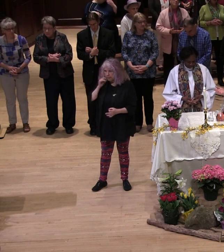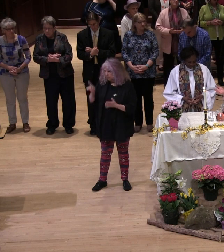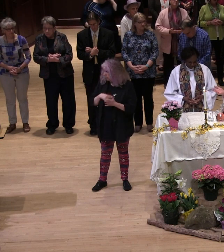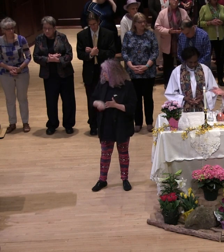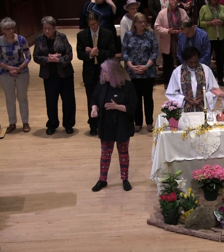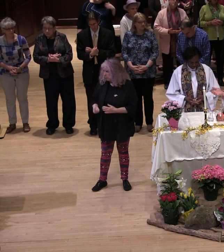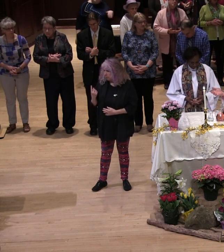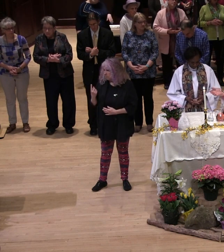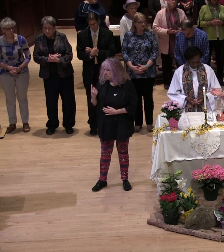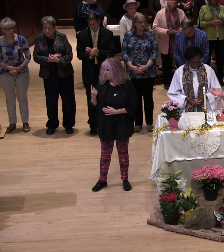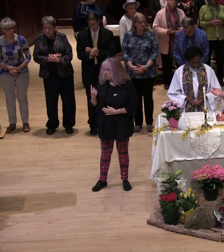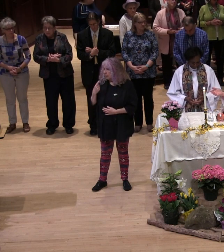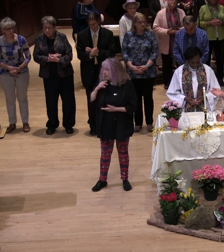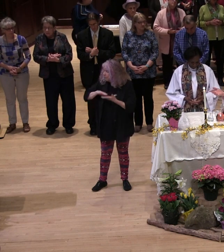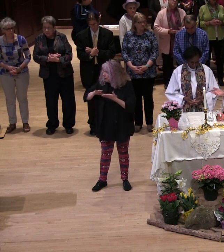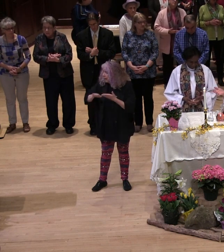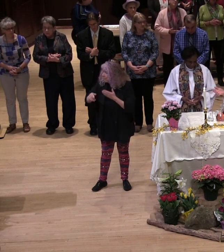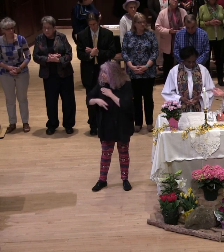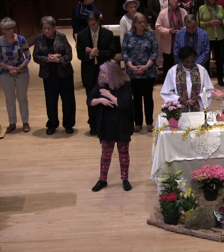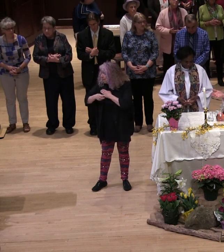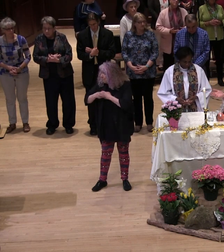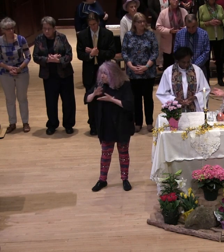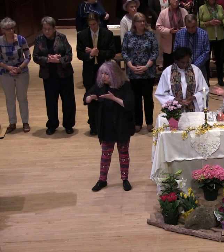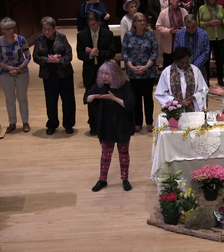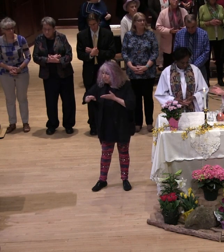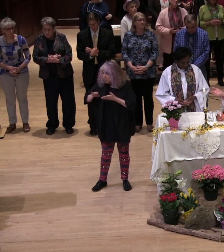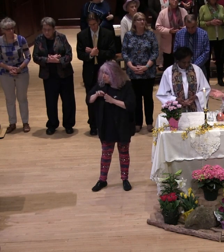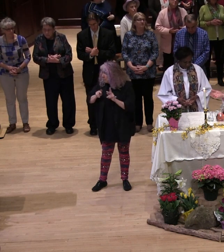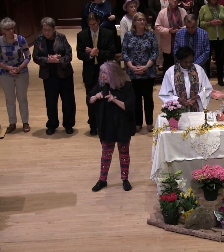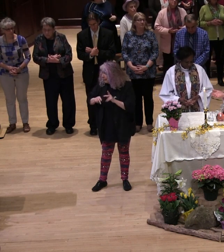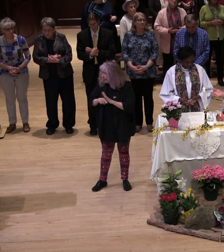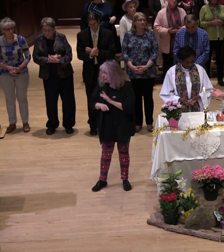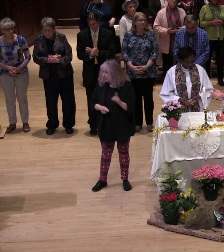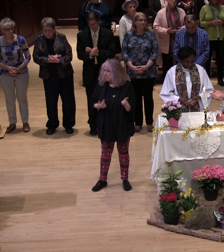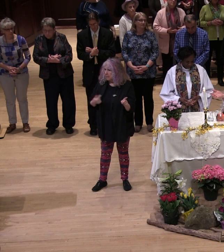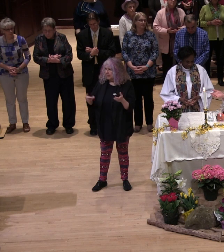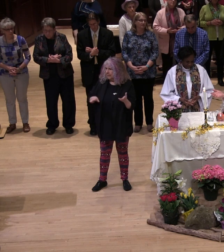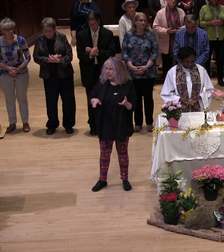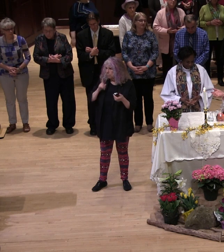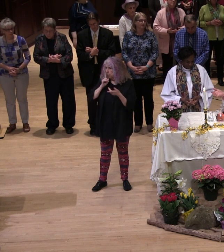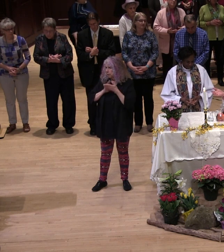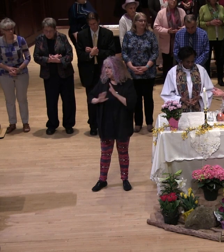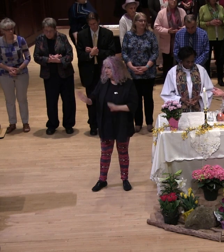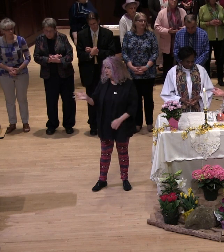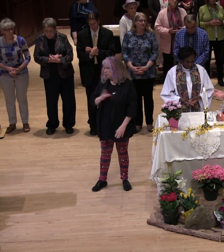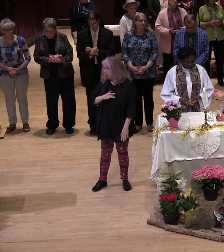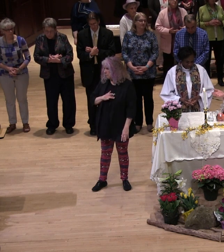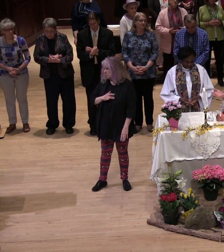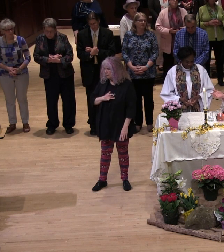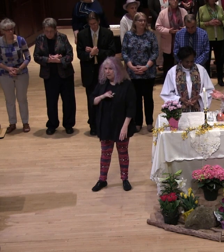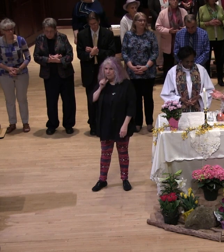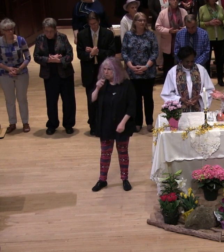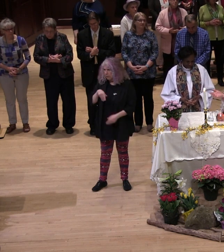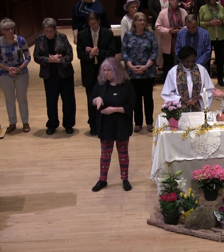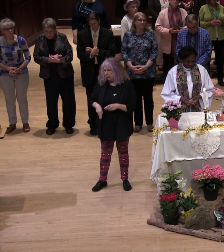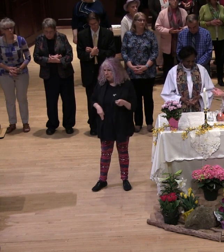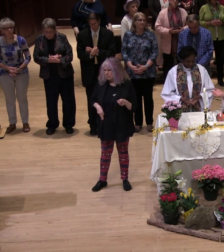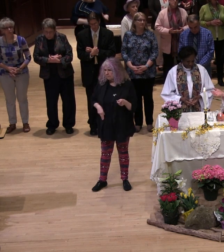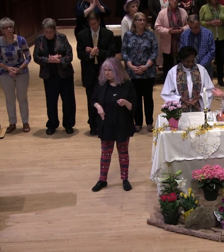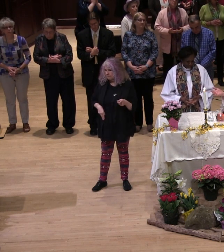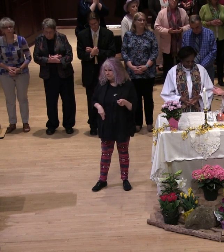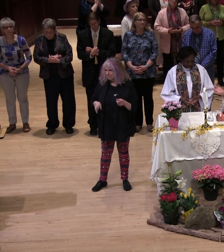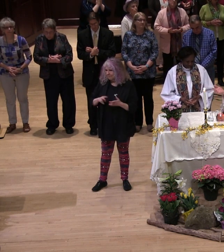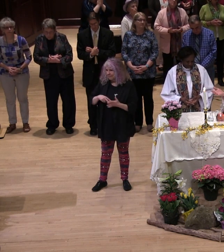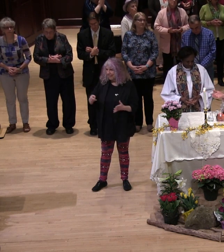condemned anybody. He forgave the thief. He forgave his executioners. He died with a peaceful heart. But that was not the end. He rose from the